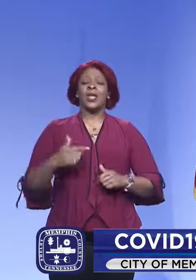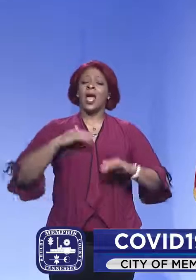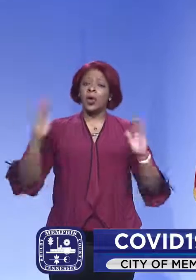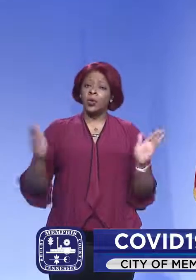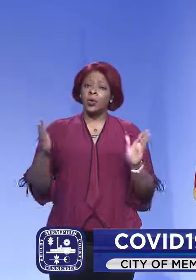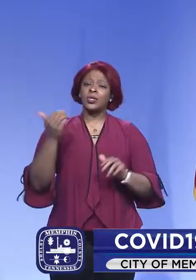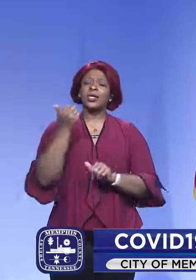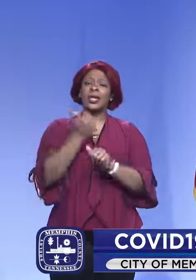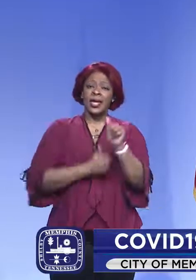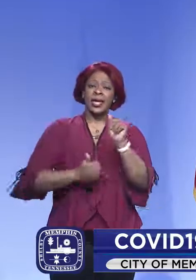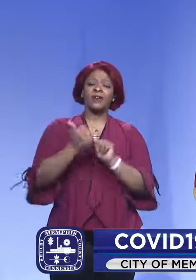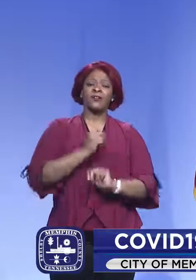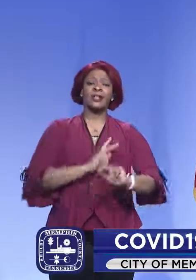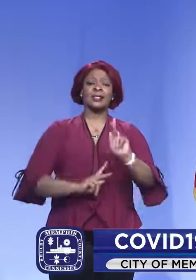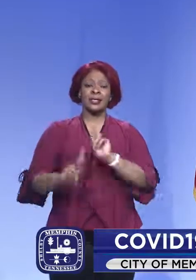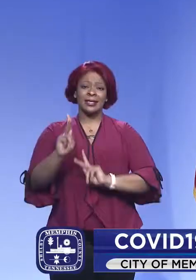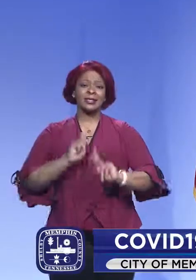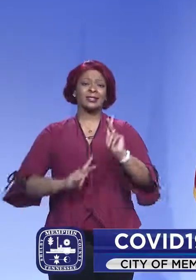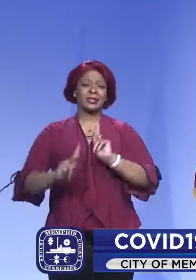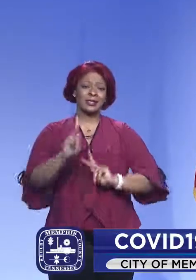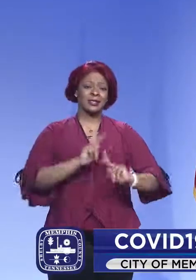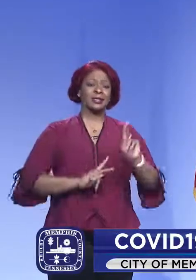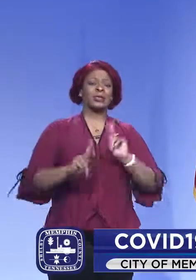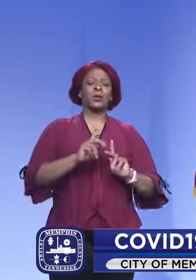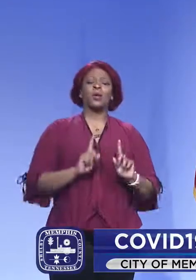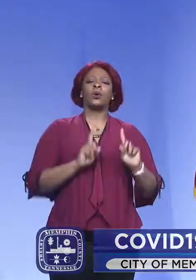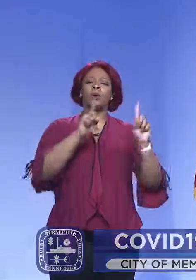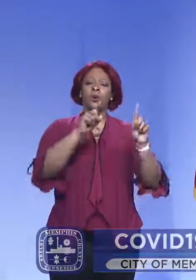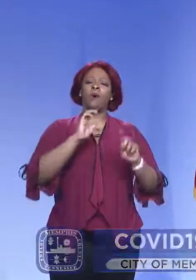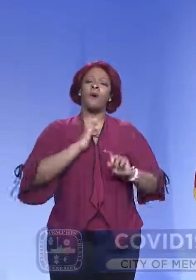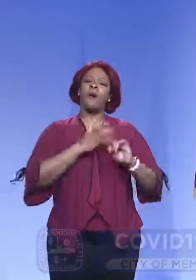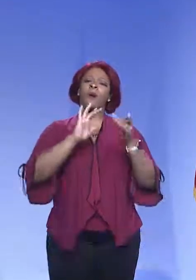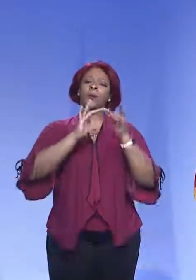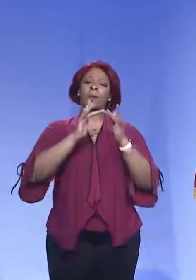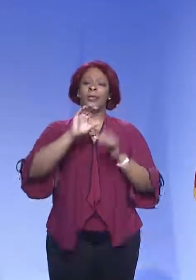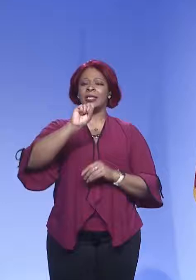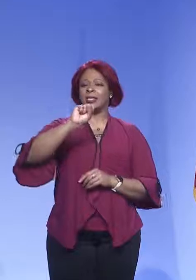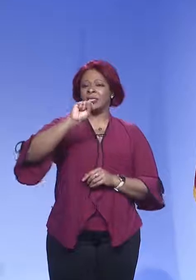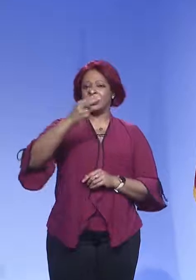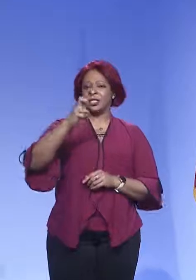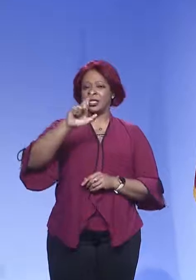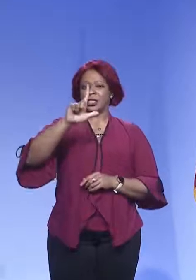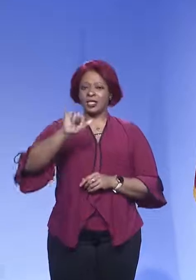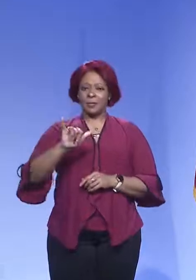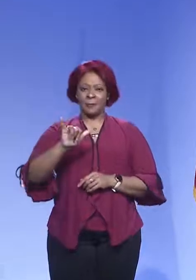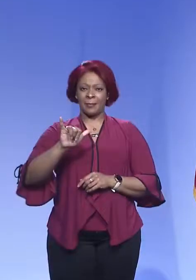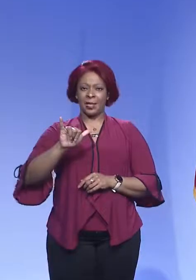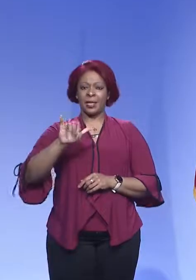encourage every citizen to go to our website, Shelby